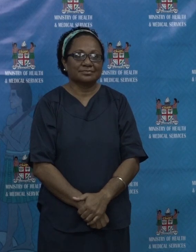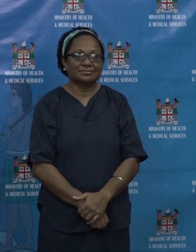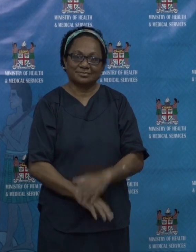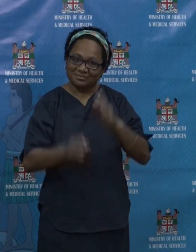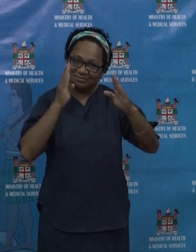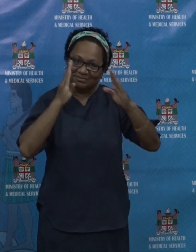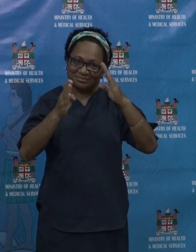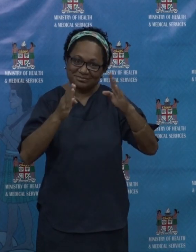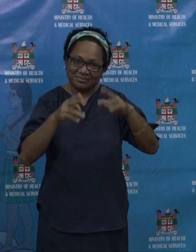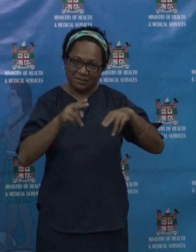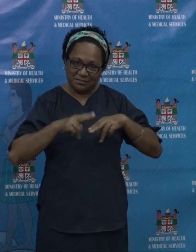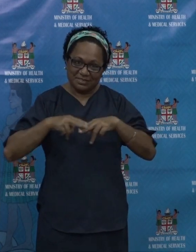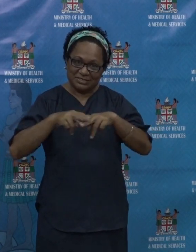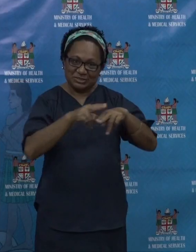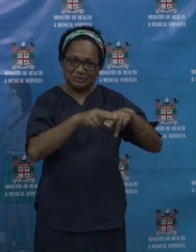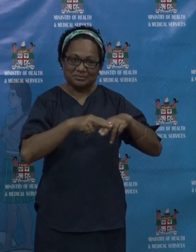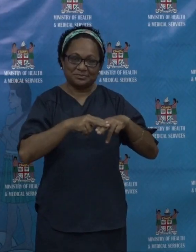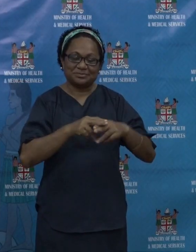Bulwinaka Fiji.